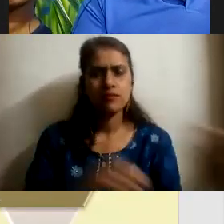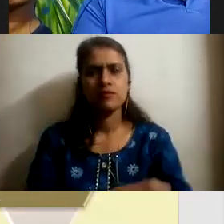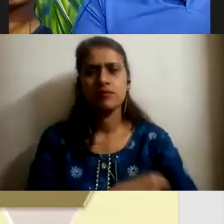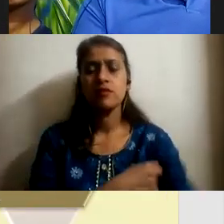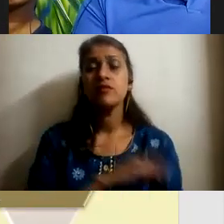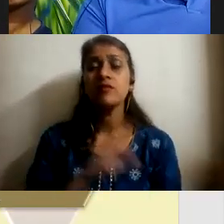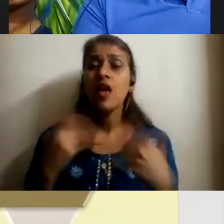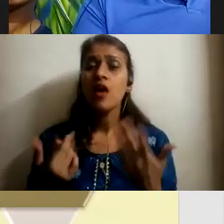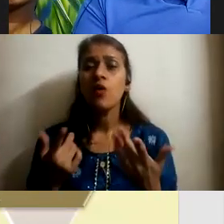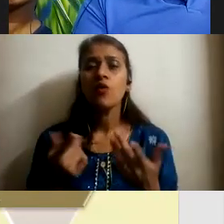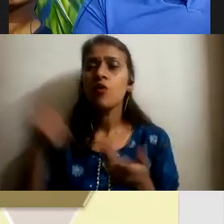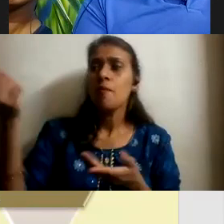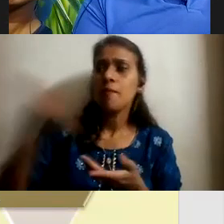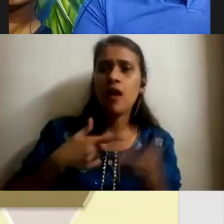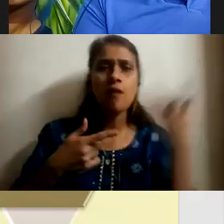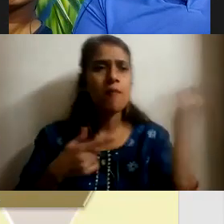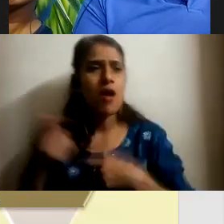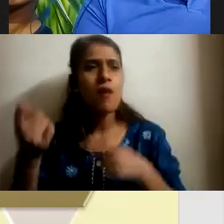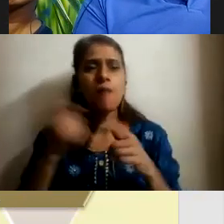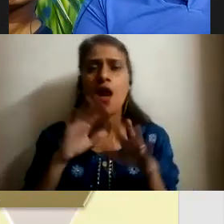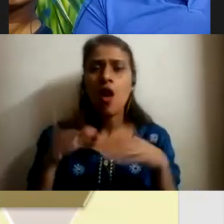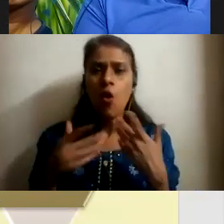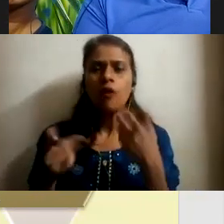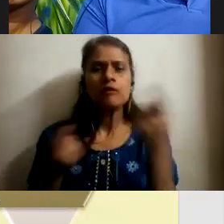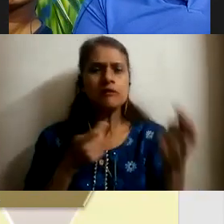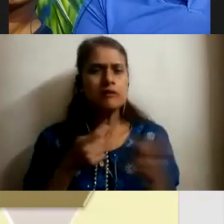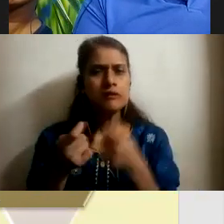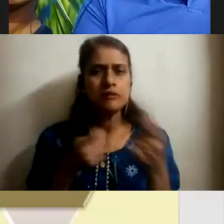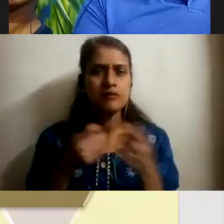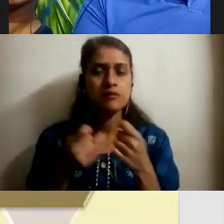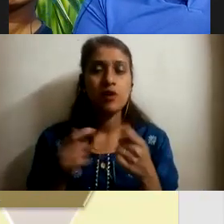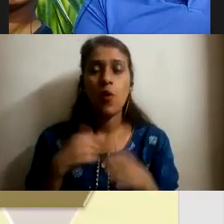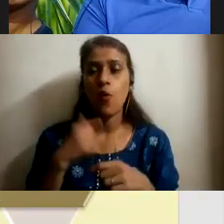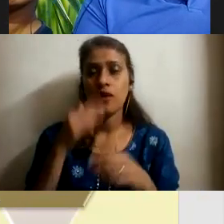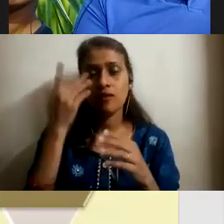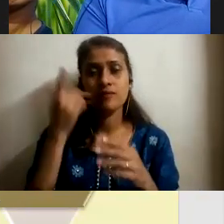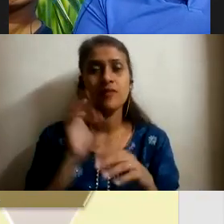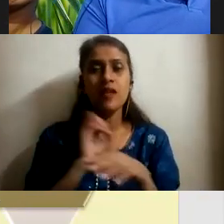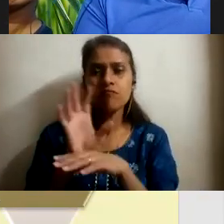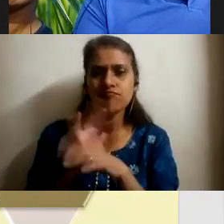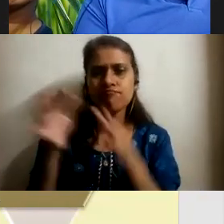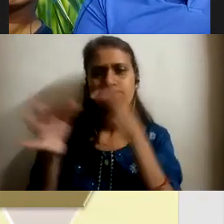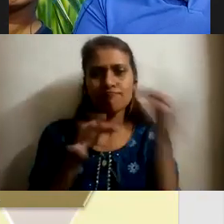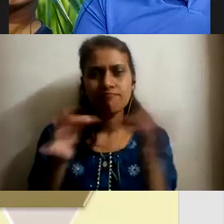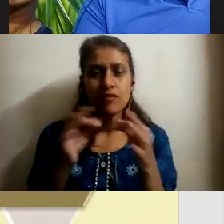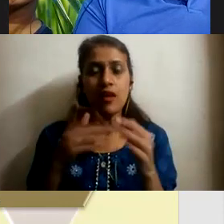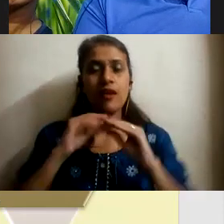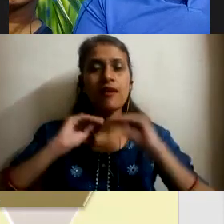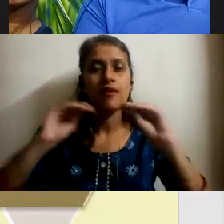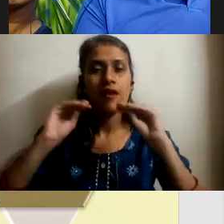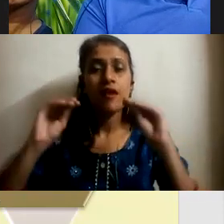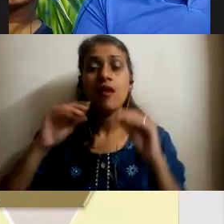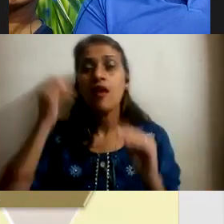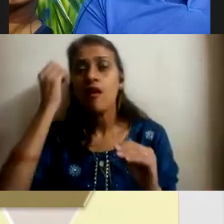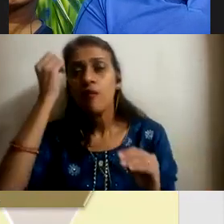revenues come. So we have to deal with it. We have to create. So our consultancy is a way of how we earn our revenues and we plow